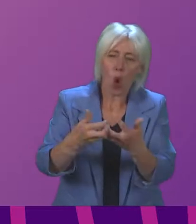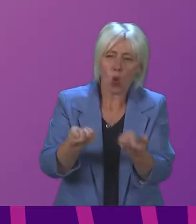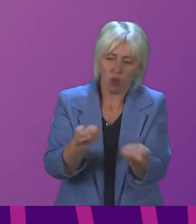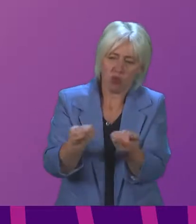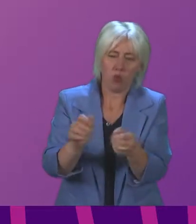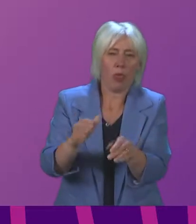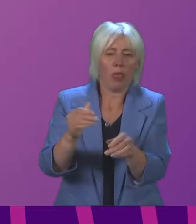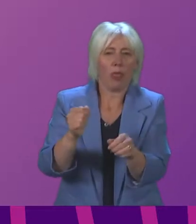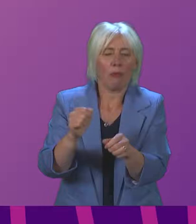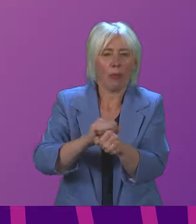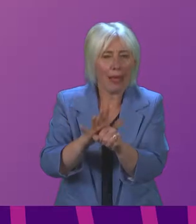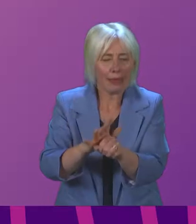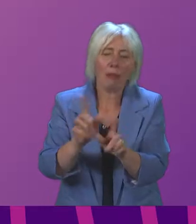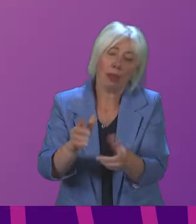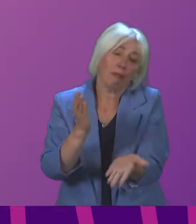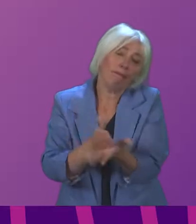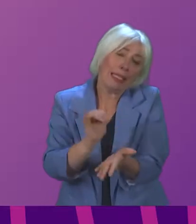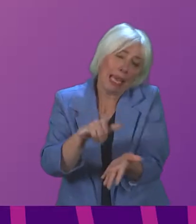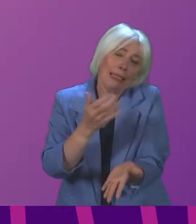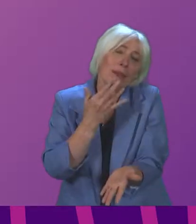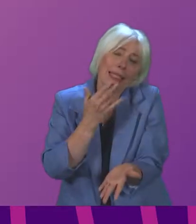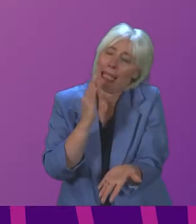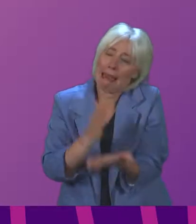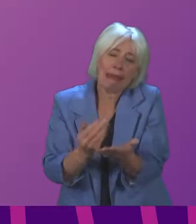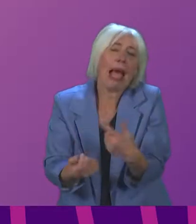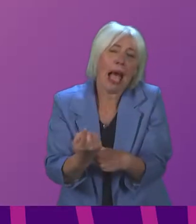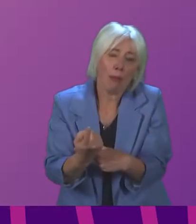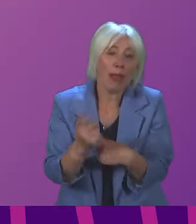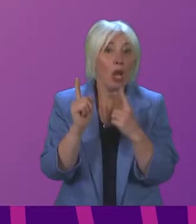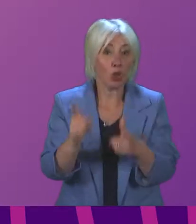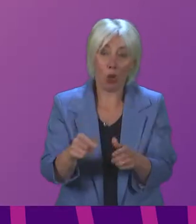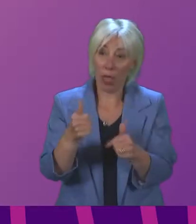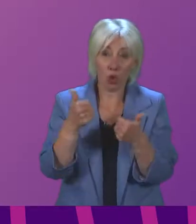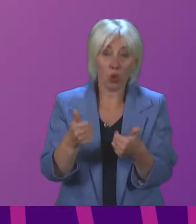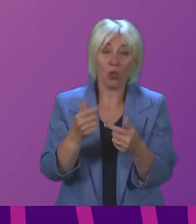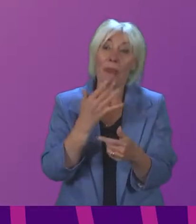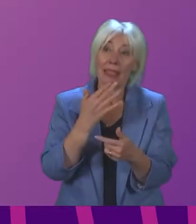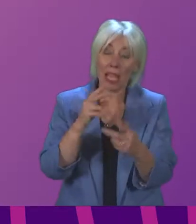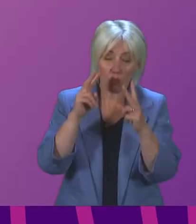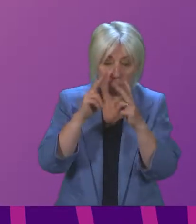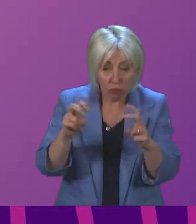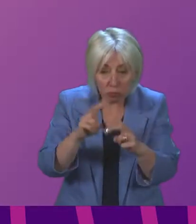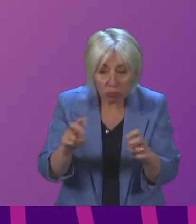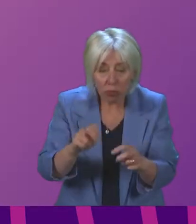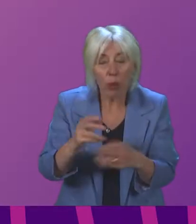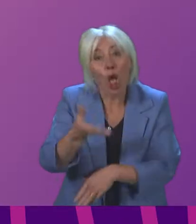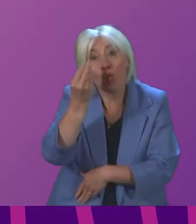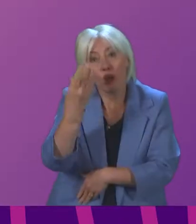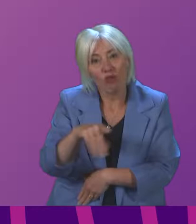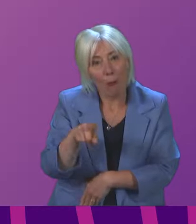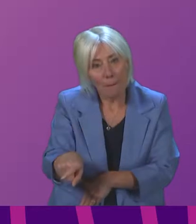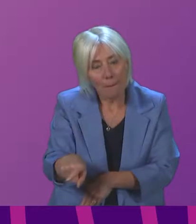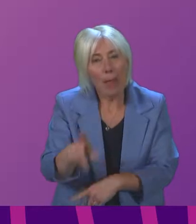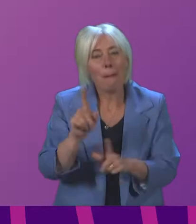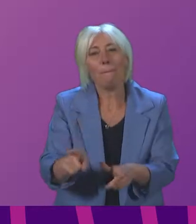handled. Mistakes will inevitably be made, and it is right that these are explored and learned from. But we all need to be